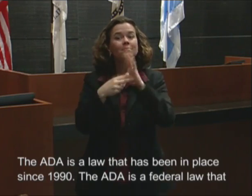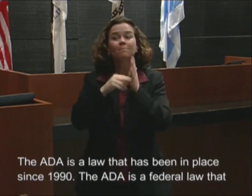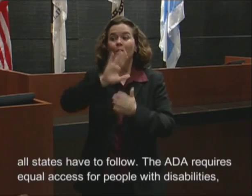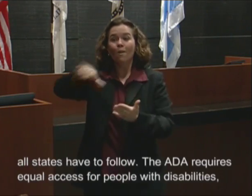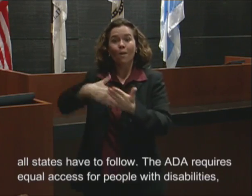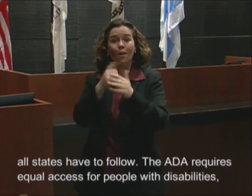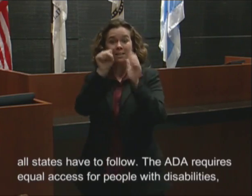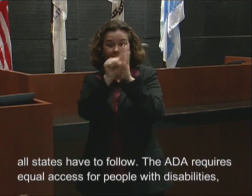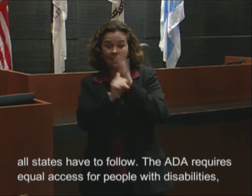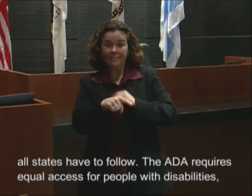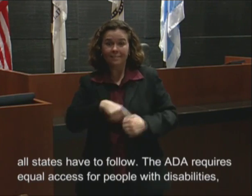states have to follow.